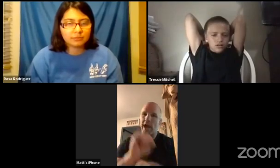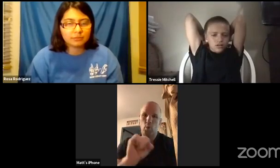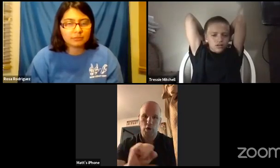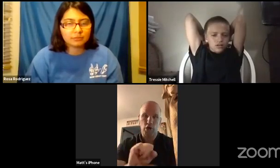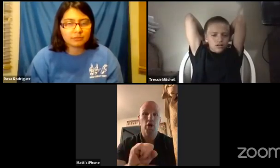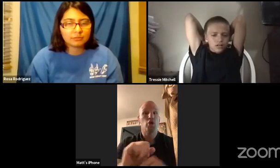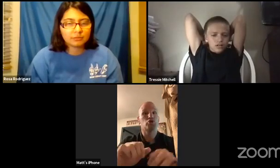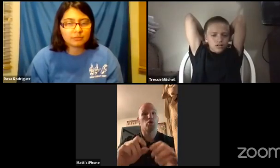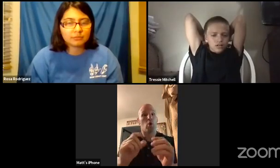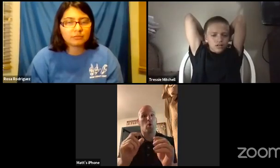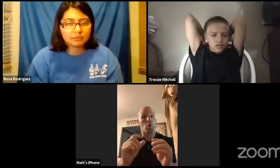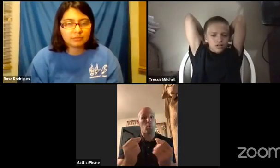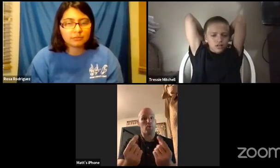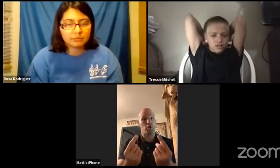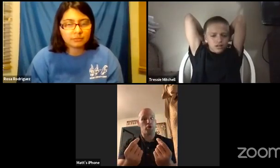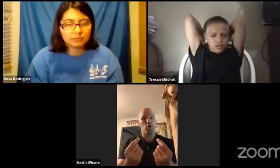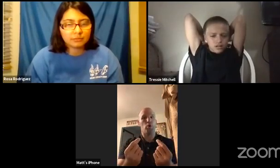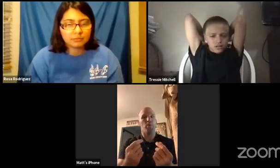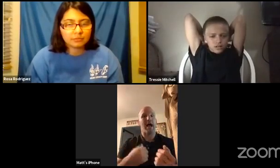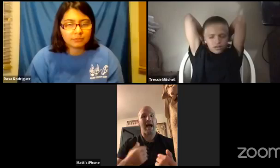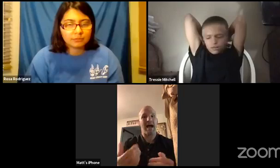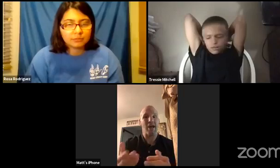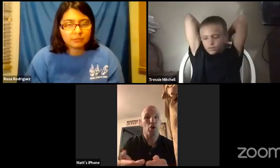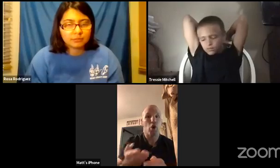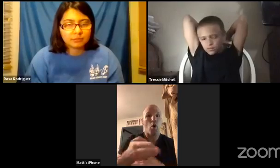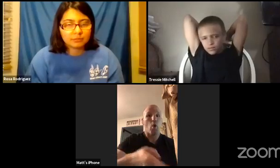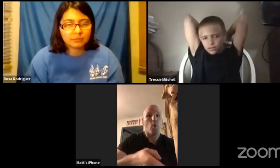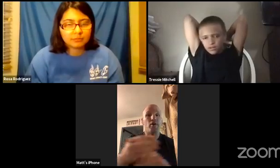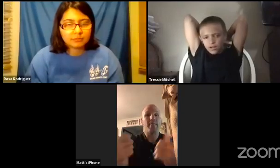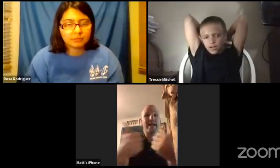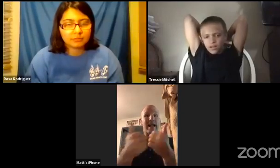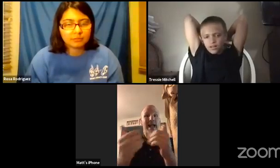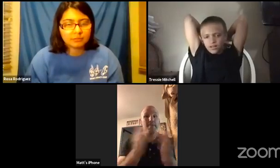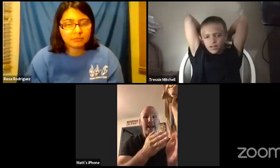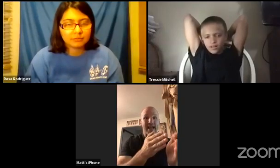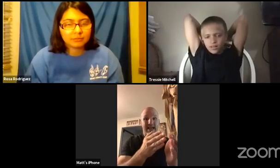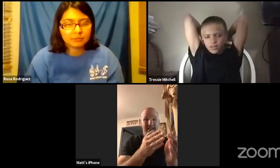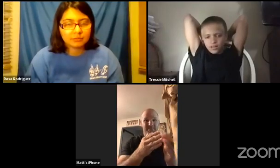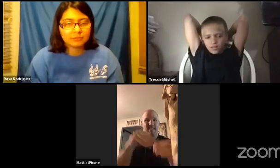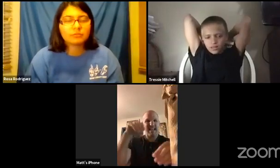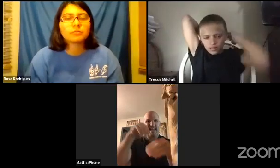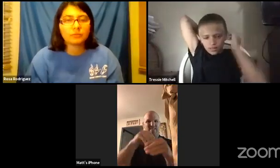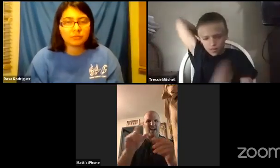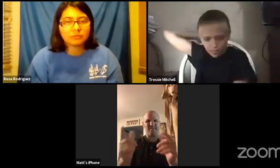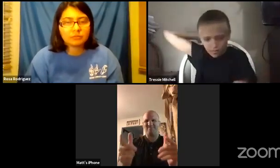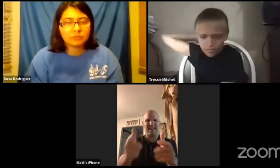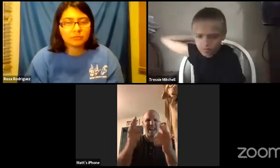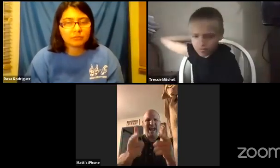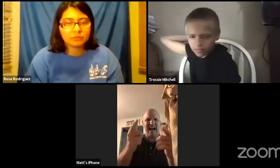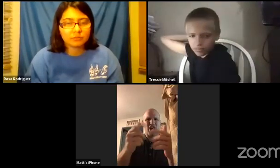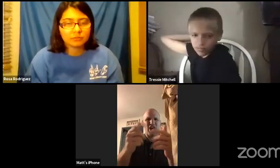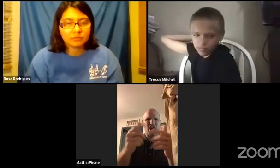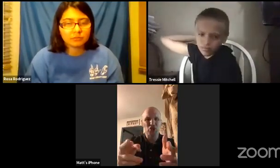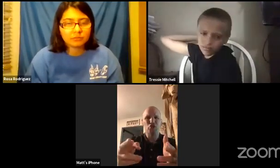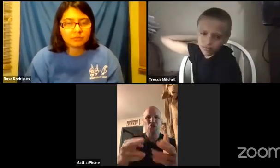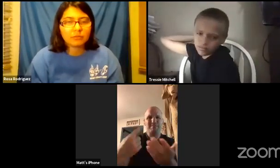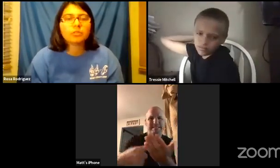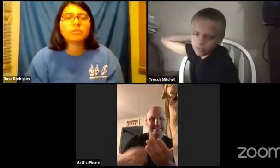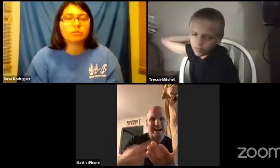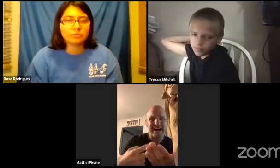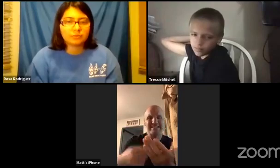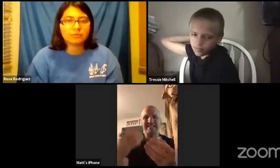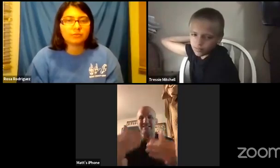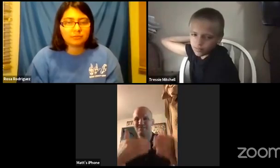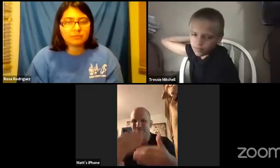will never, I'm not able to hear anything, any of the cheering fans. And that's often a barrier for